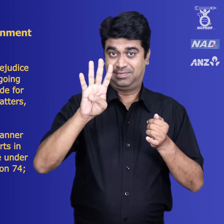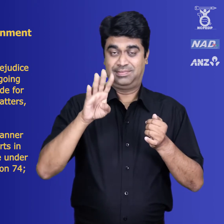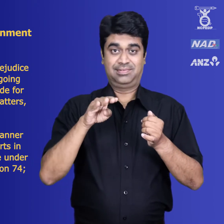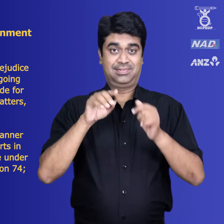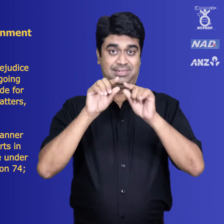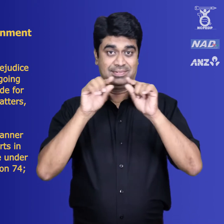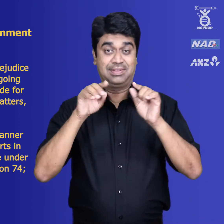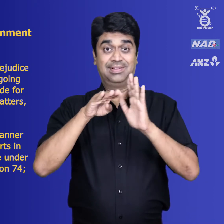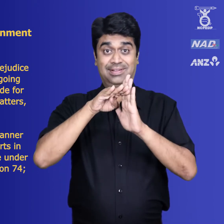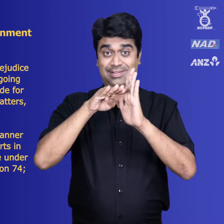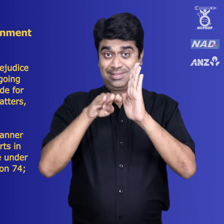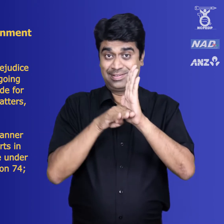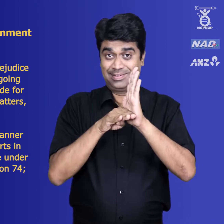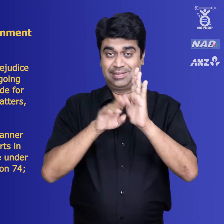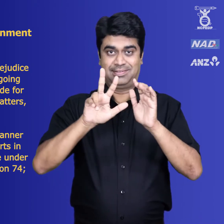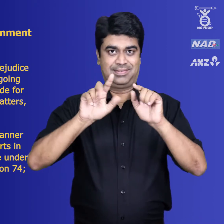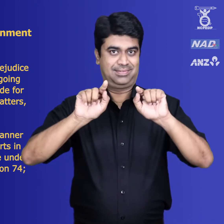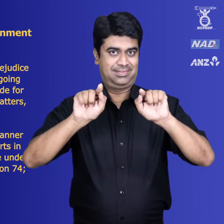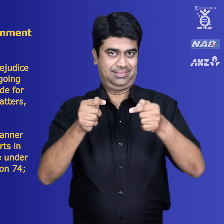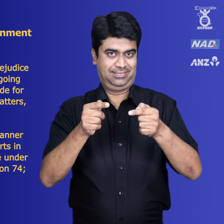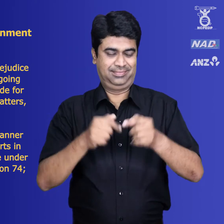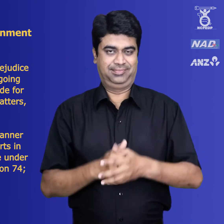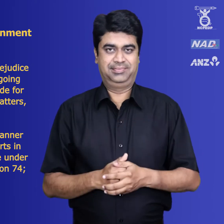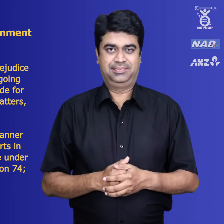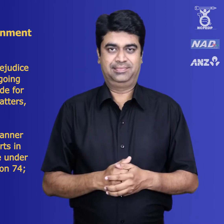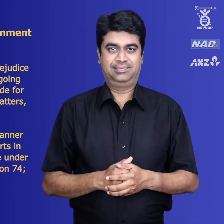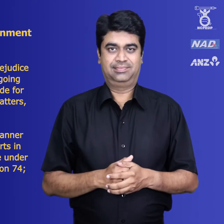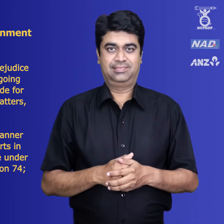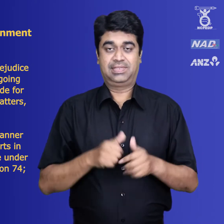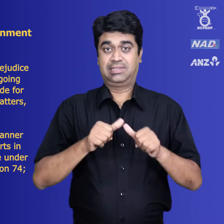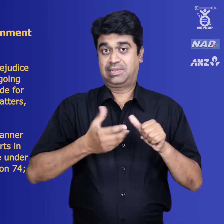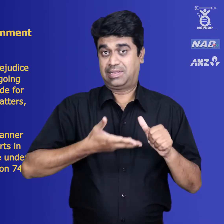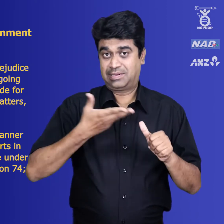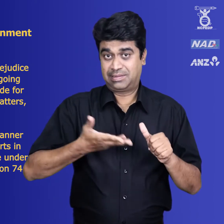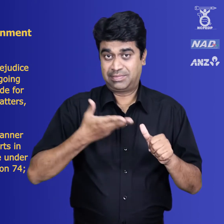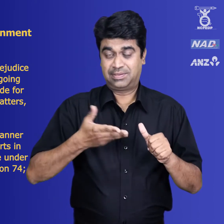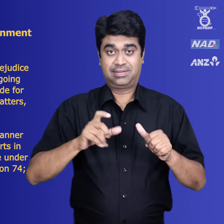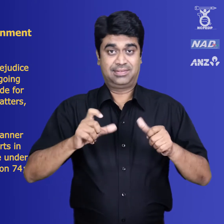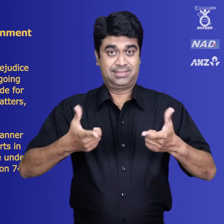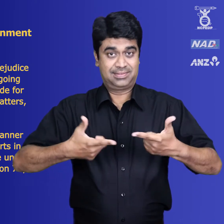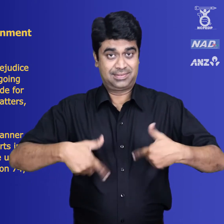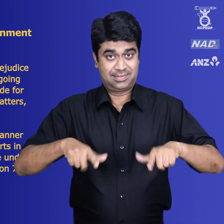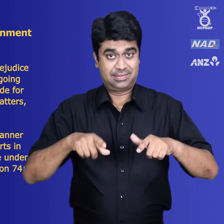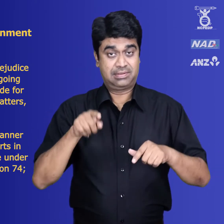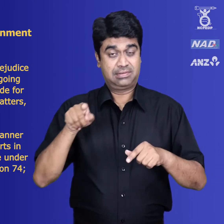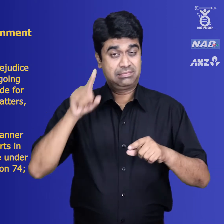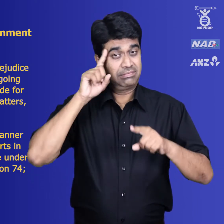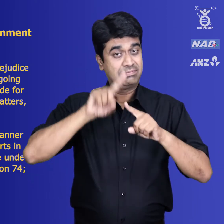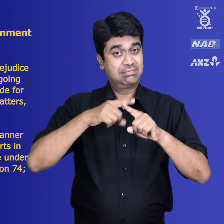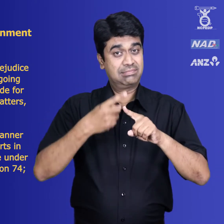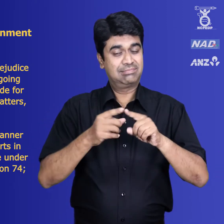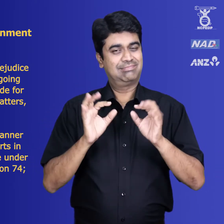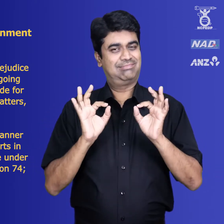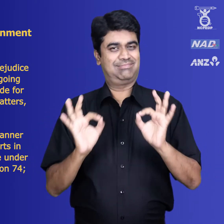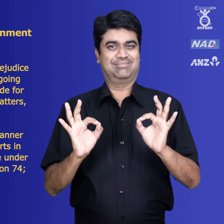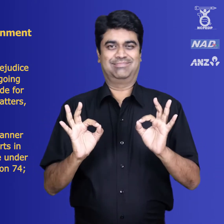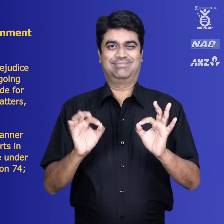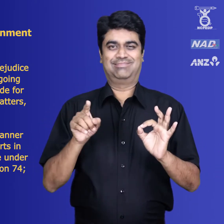The composition and manner of appointment of experts in the Advisory Committee under subsection 8